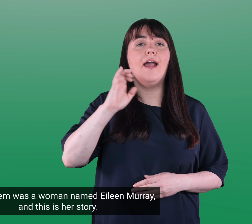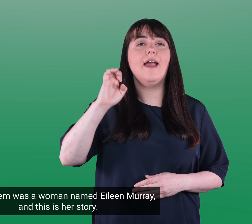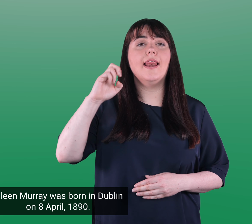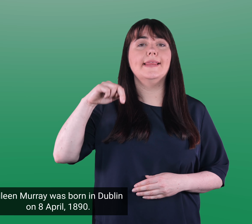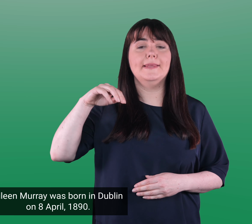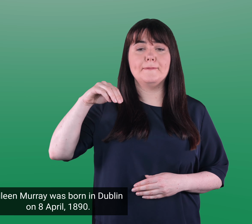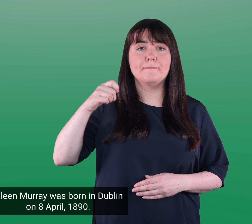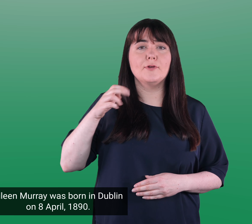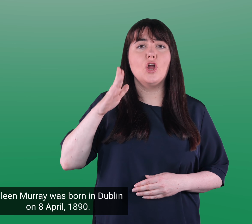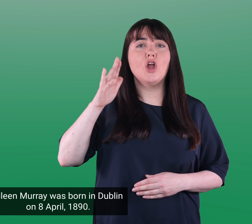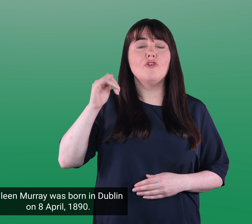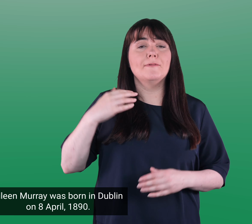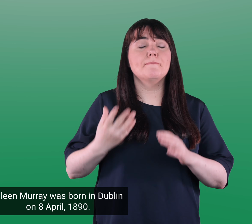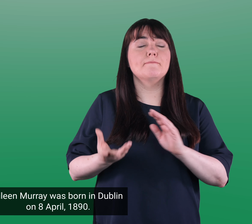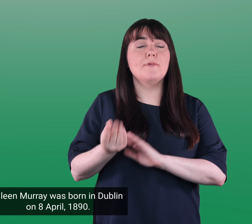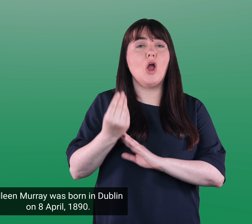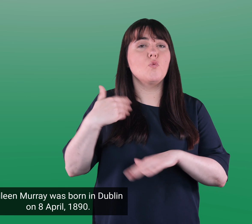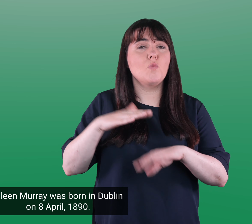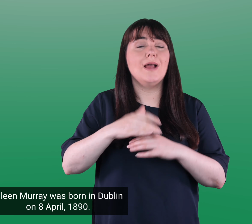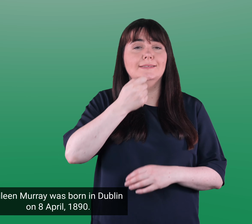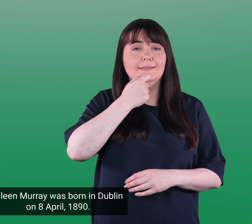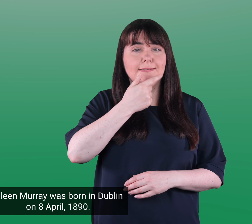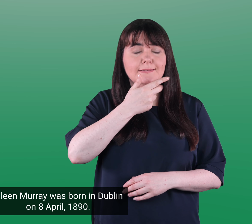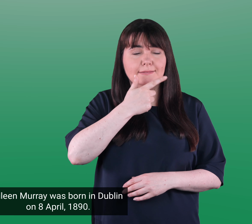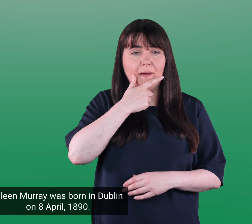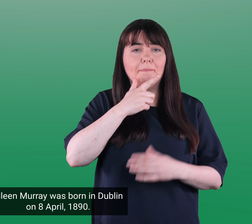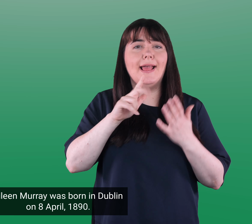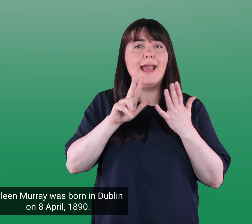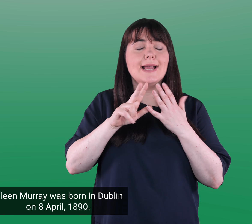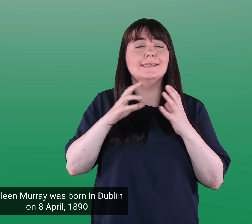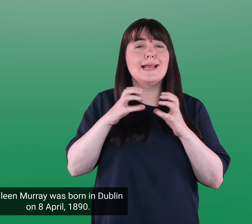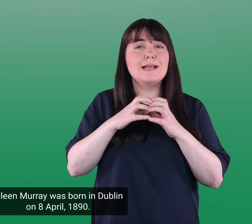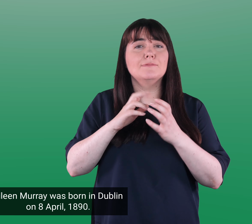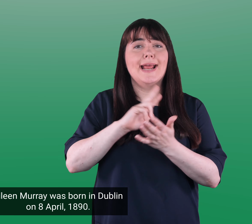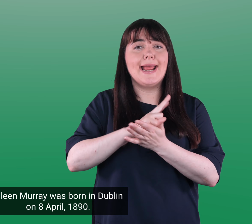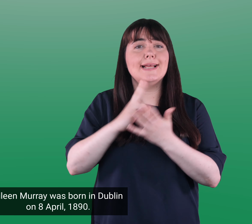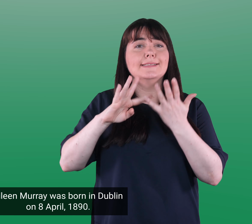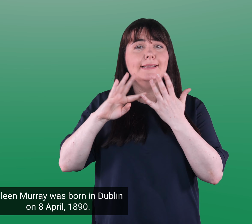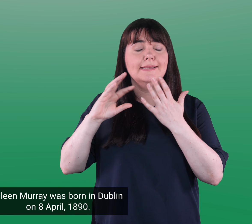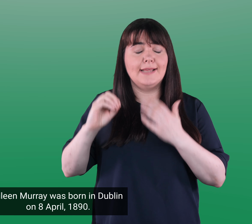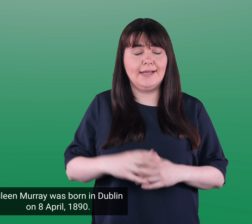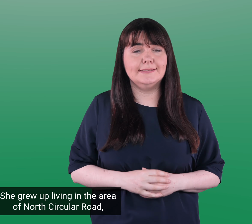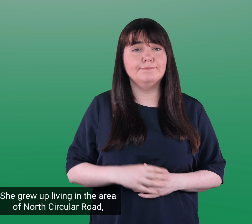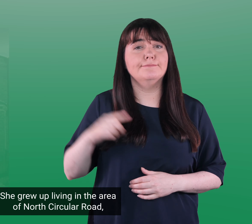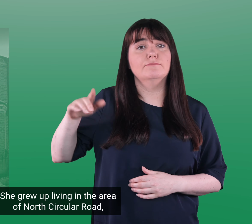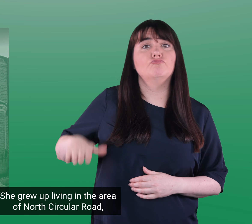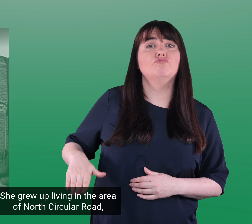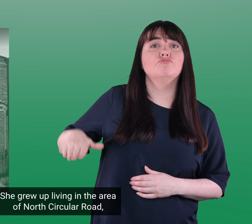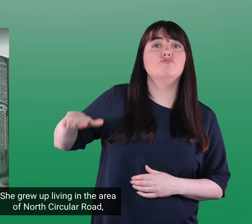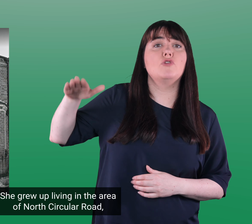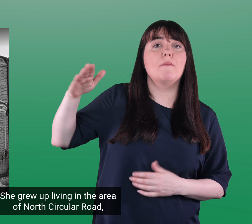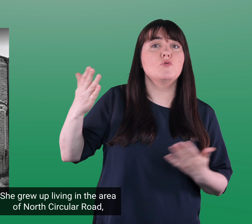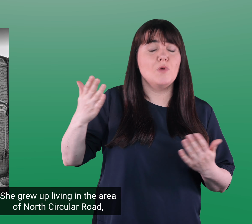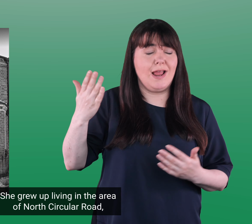Eileen Murray was born in Dublin on 8th of April 1890. She grew up living in the area of